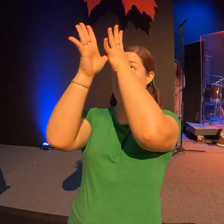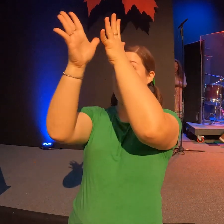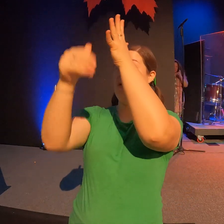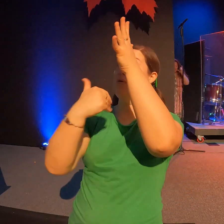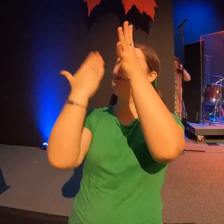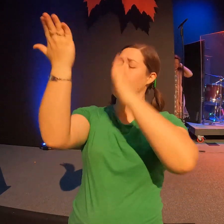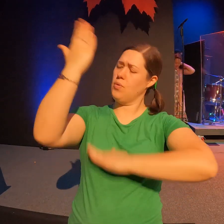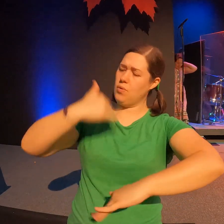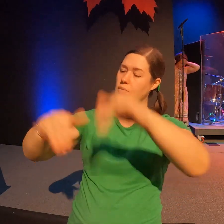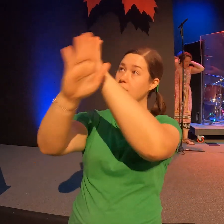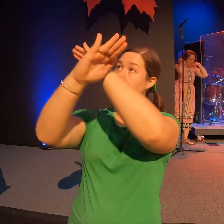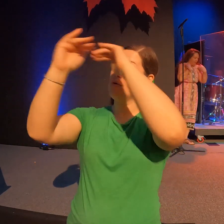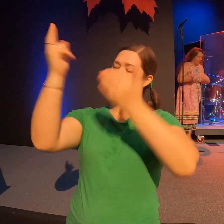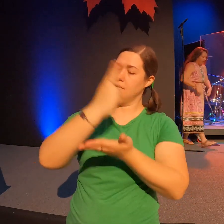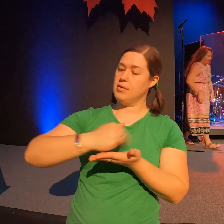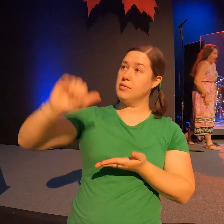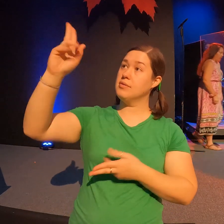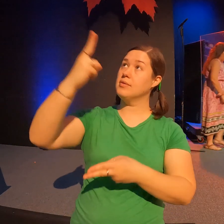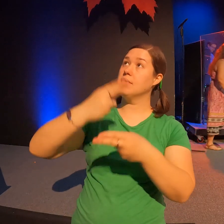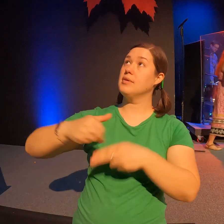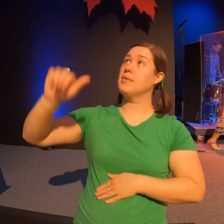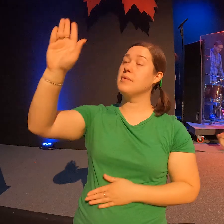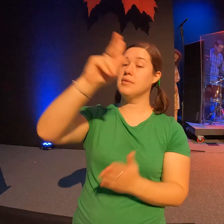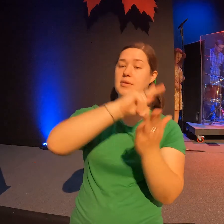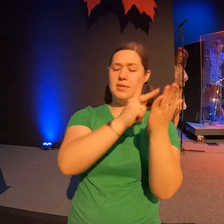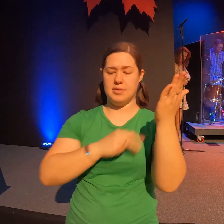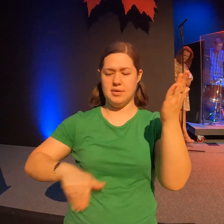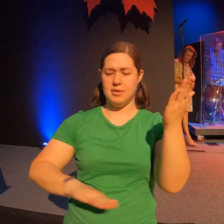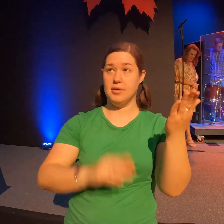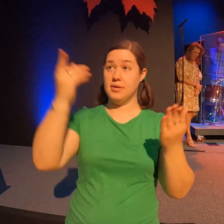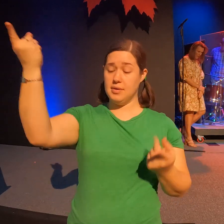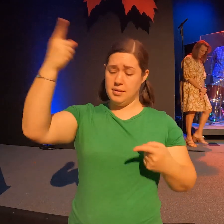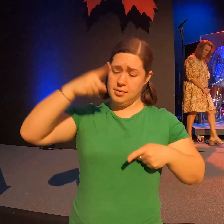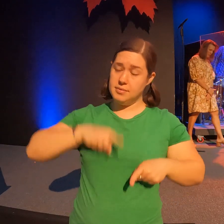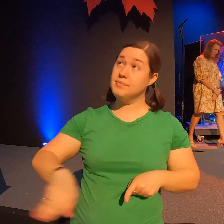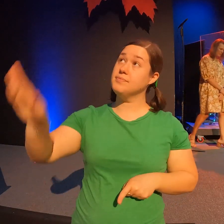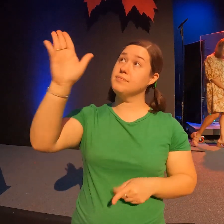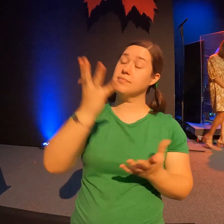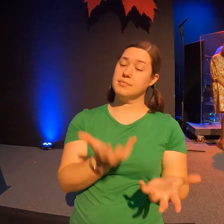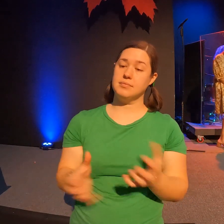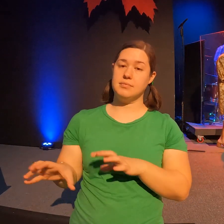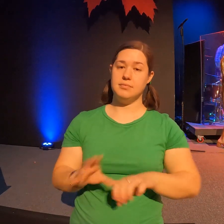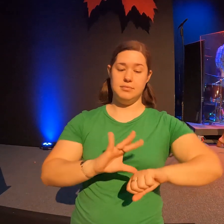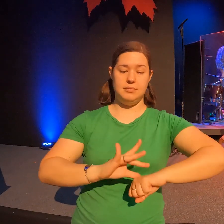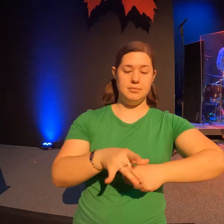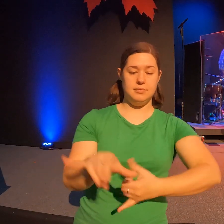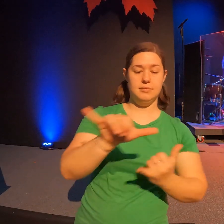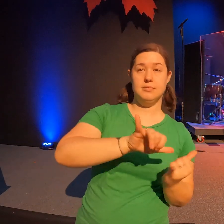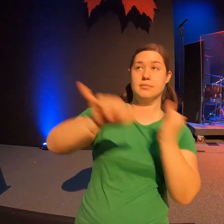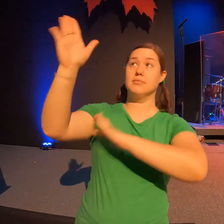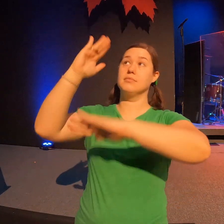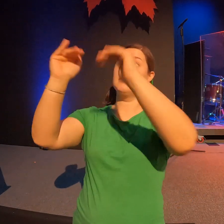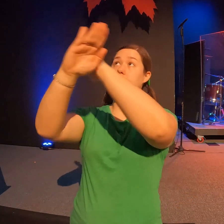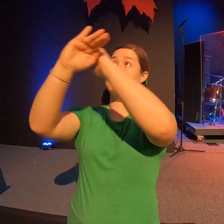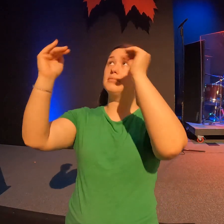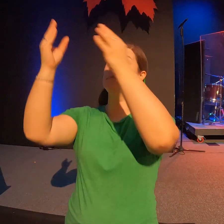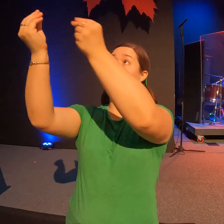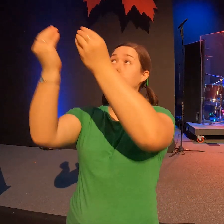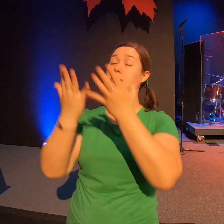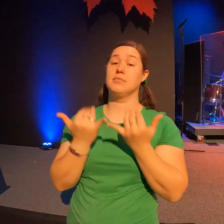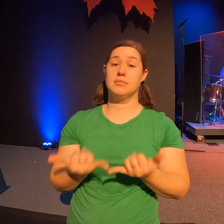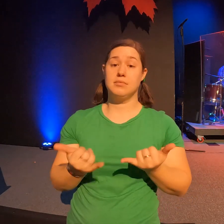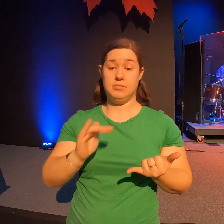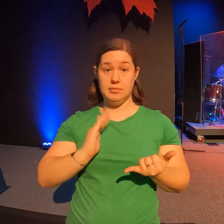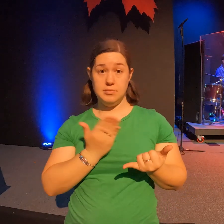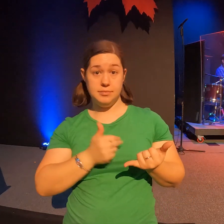name. Thy kingdom come, thy will be done, on earth as it is in heaven. Give us this day our